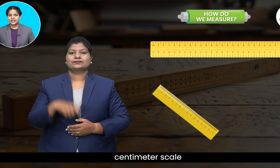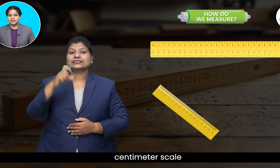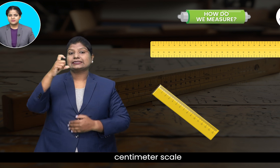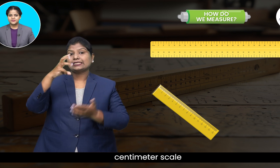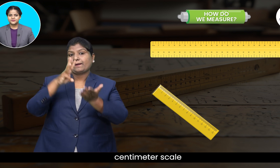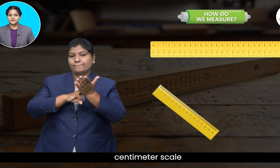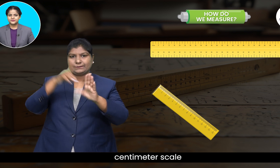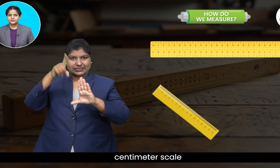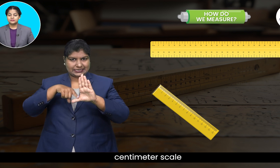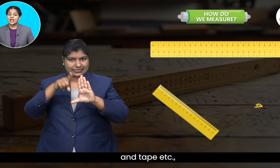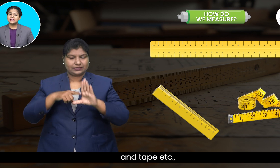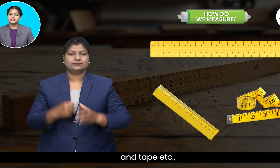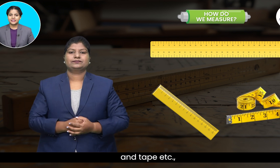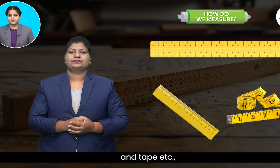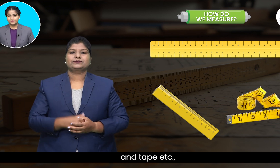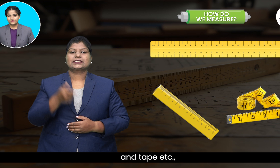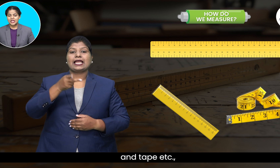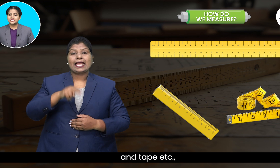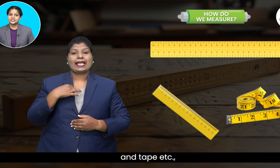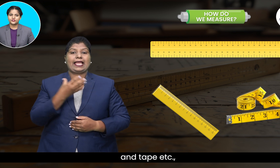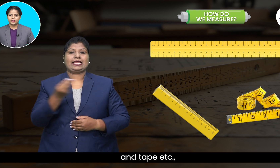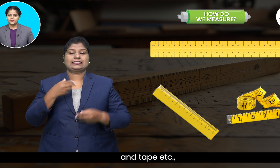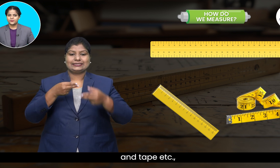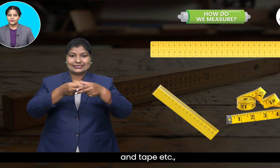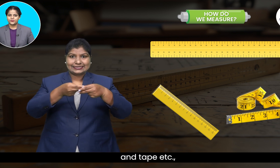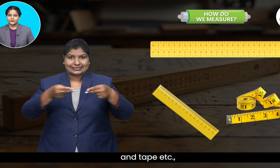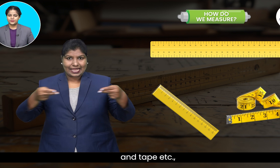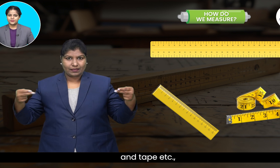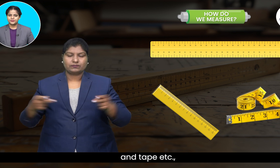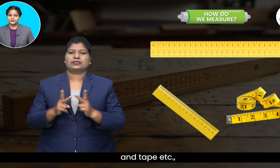centimeter scale, and tape, etc.